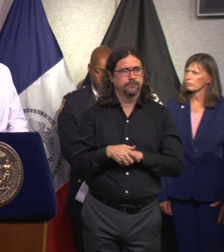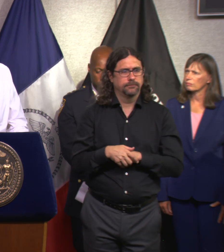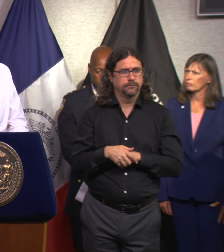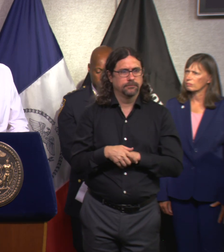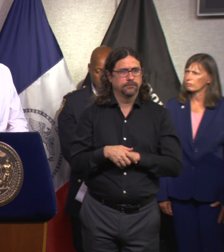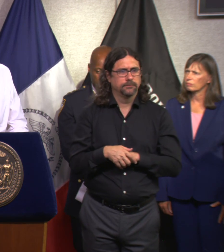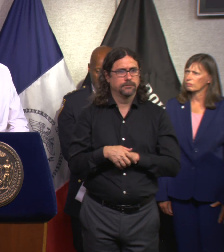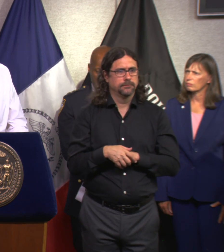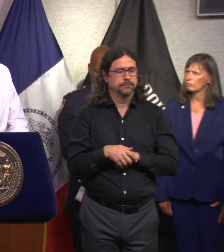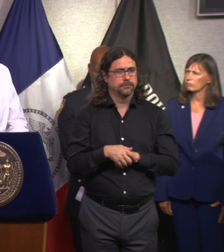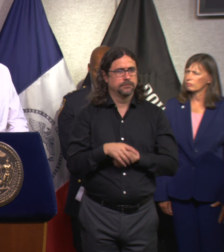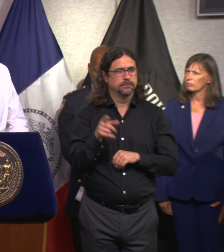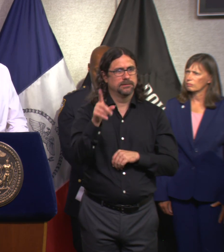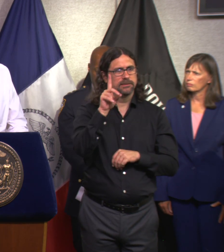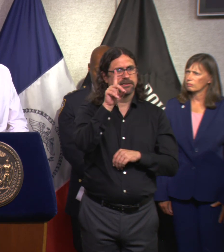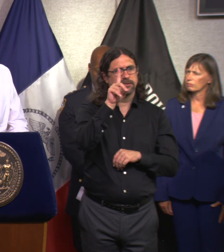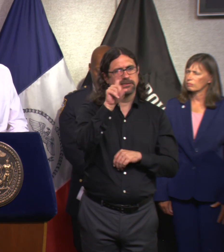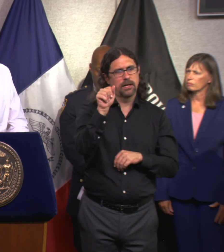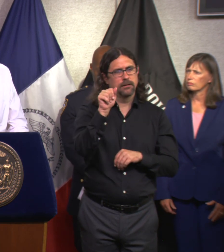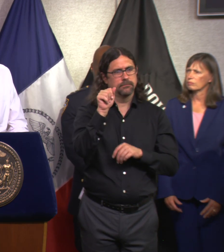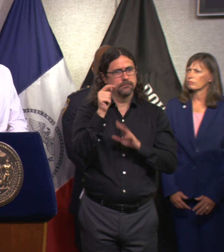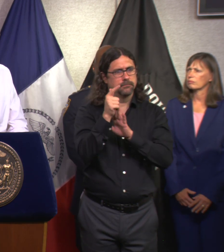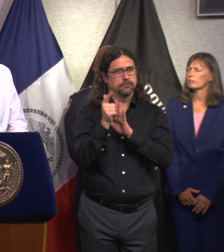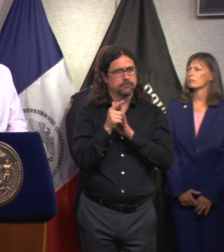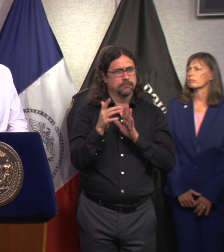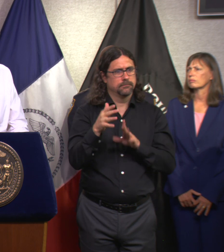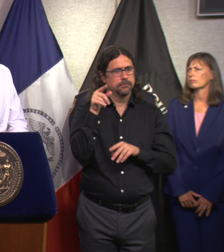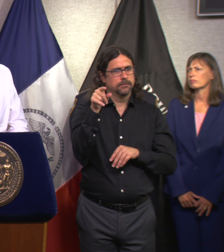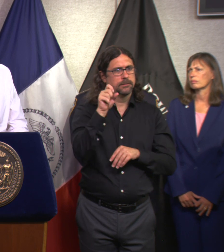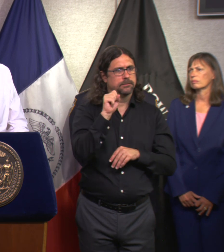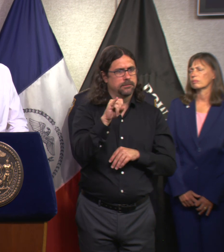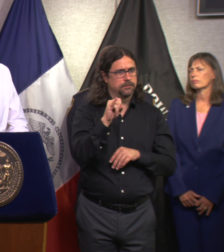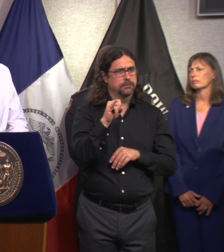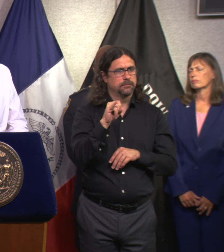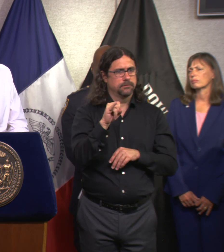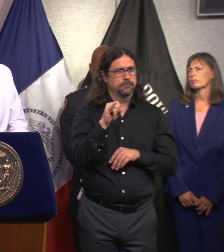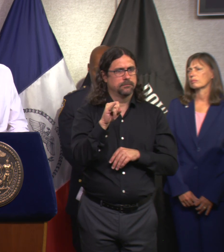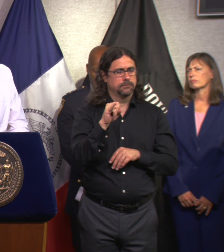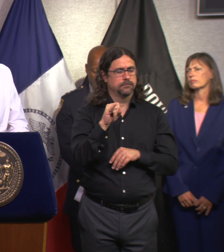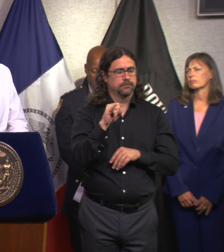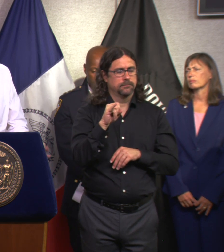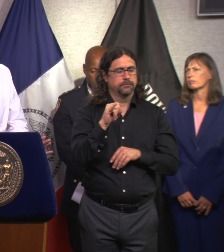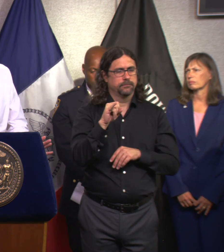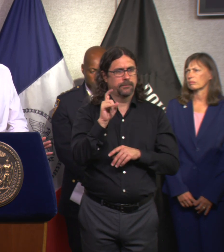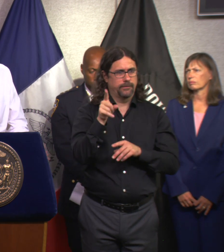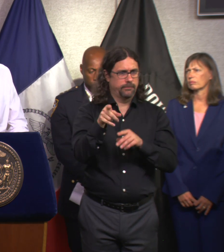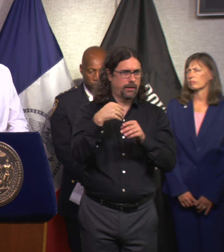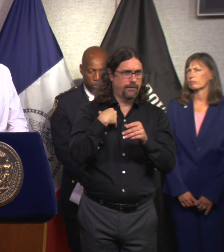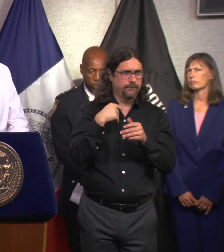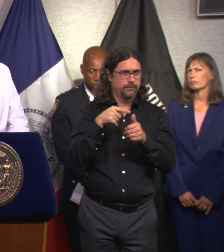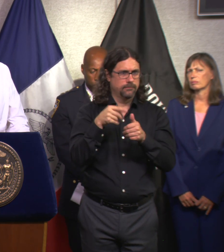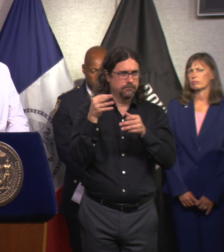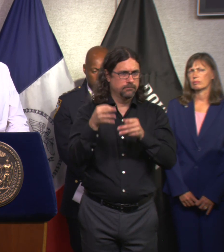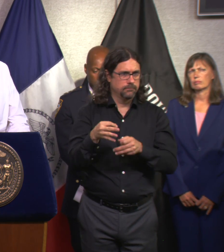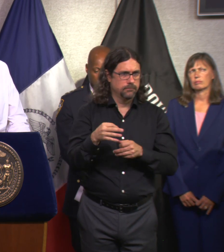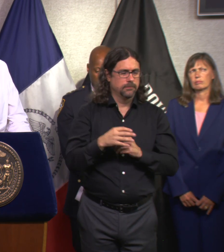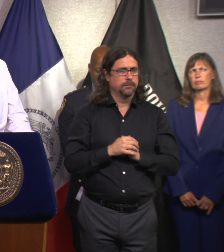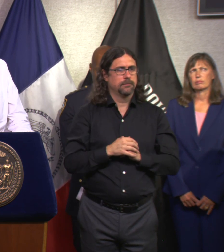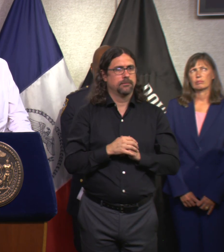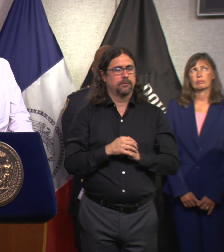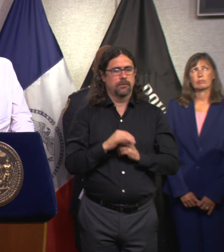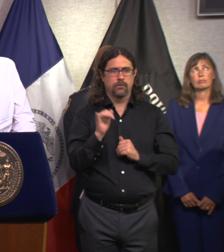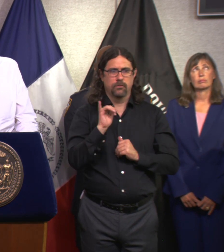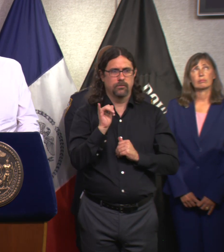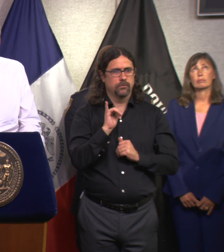Department of Justice didn't do is the central act in this drama, in my view, because it screwed up everything else. But in